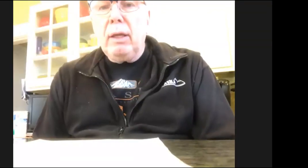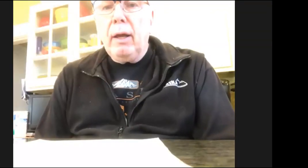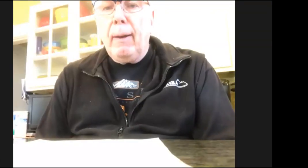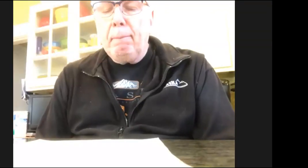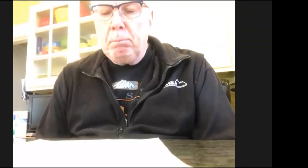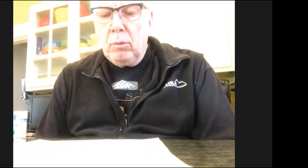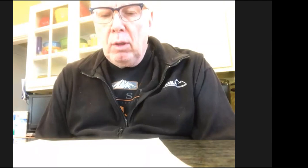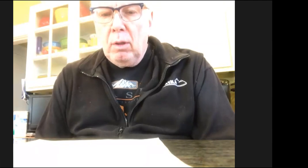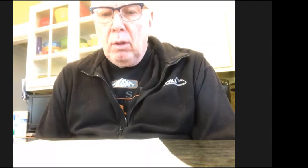the